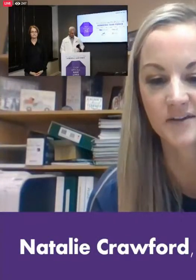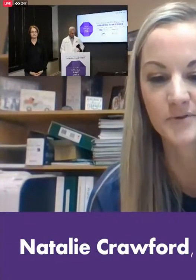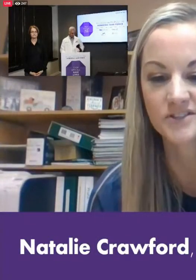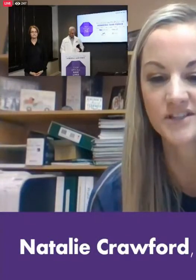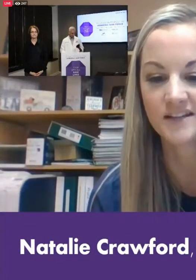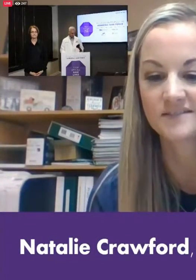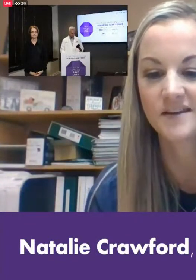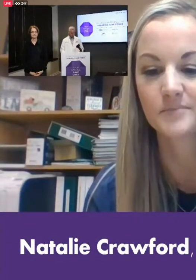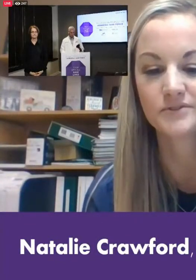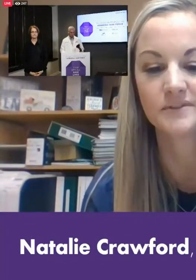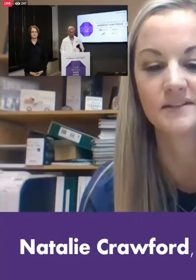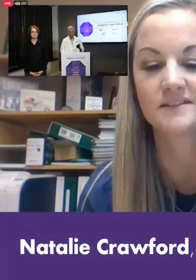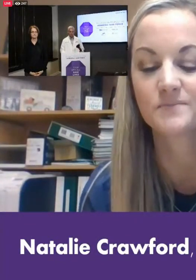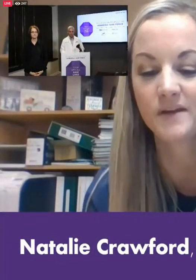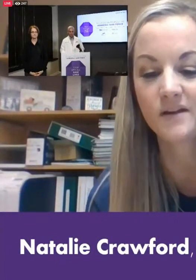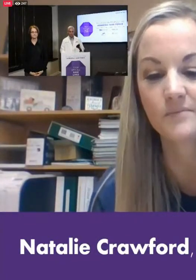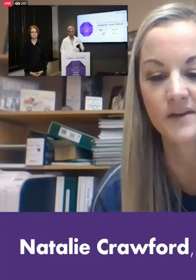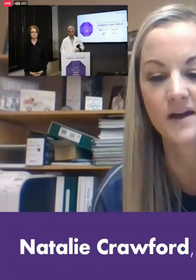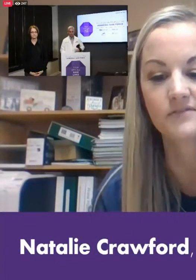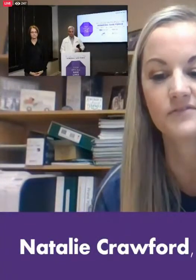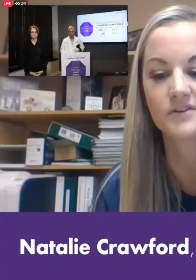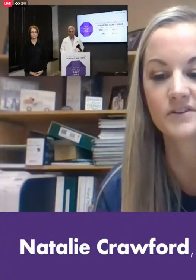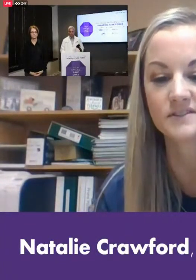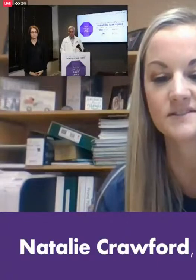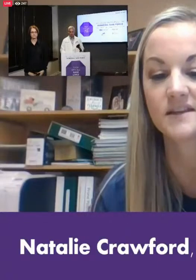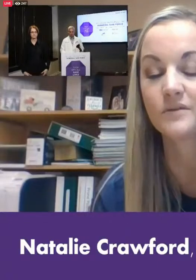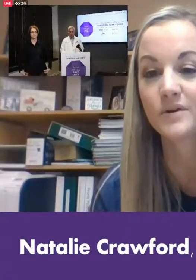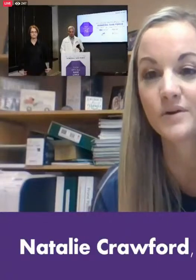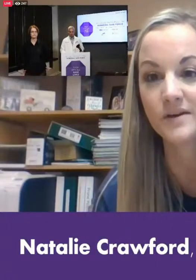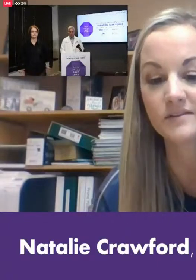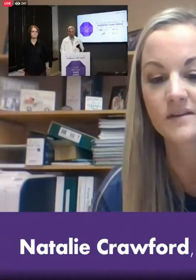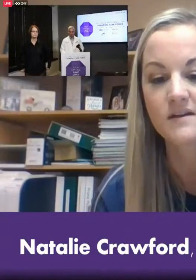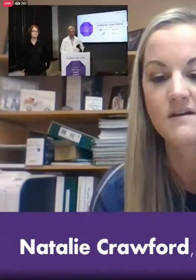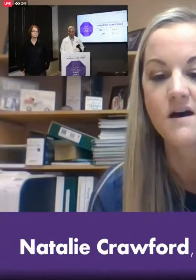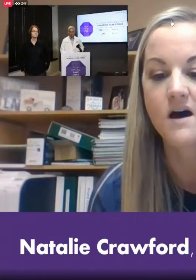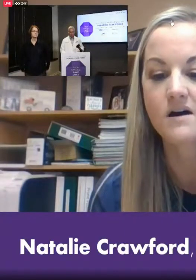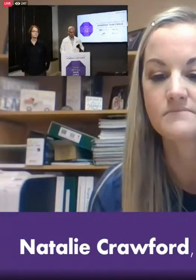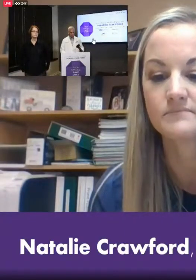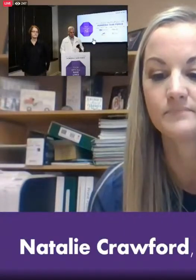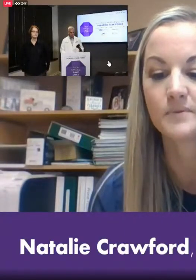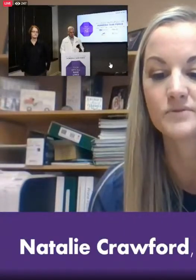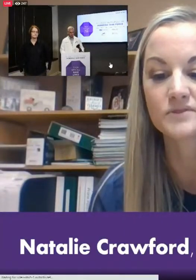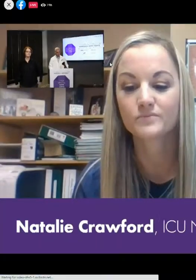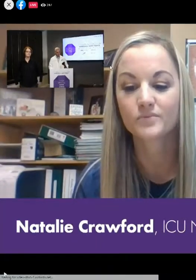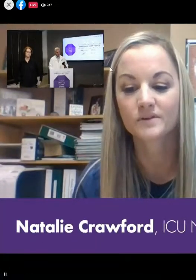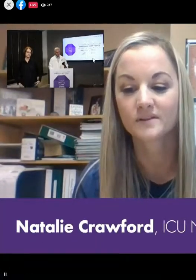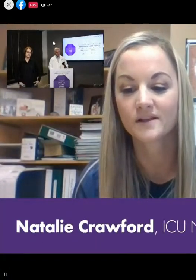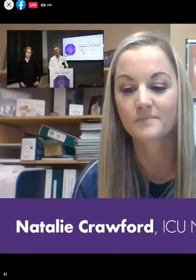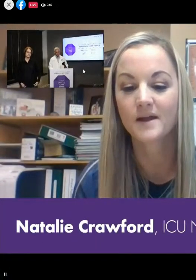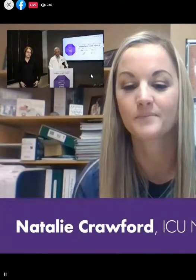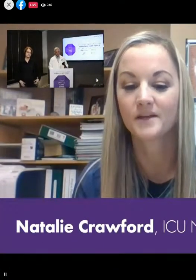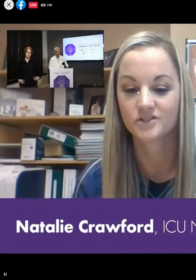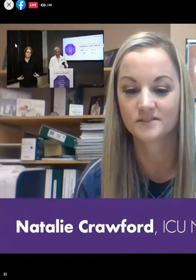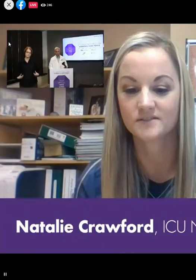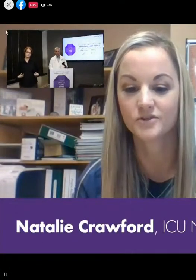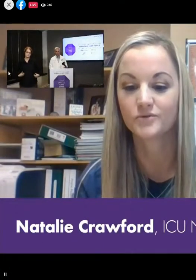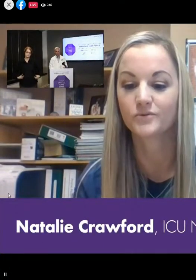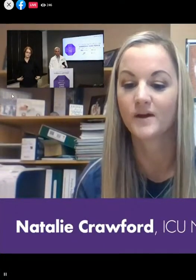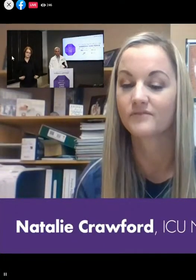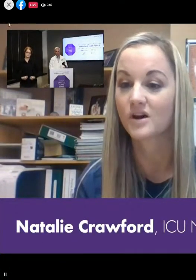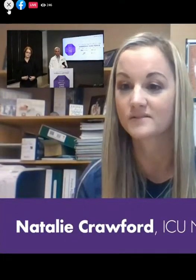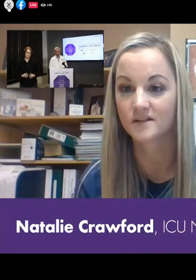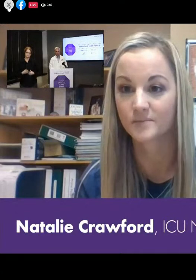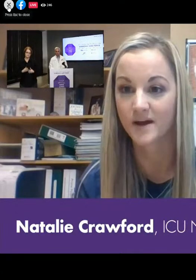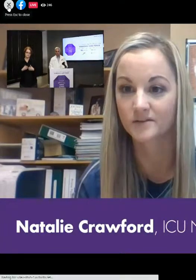Louis. I appreciate this opportunity to speak on behalf of the nurses that I work with, but most importantly, my